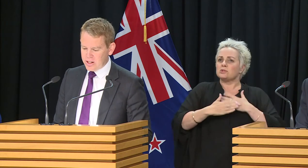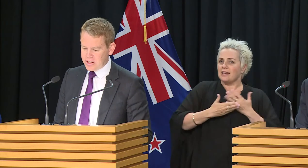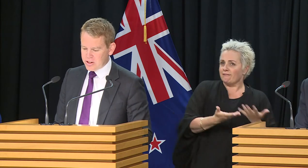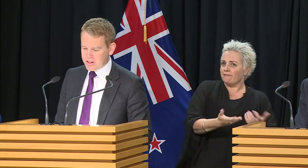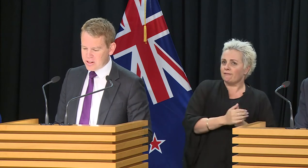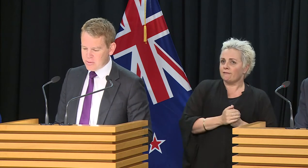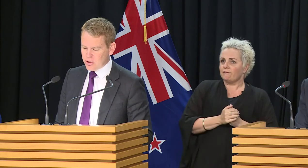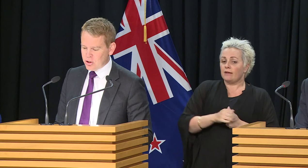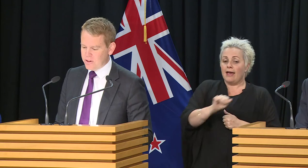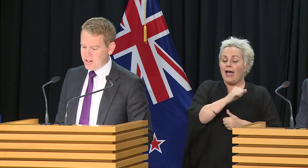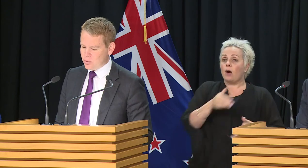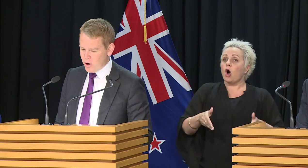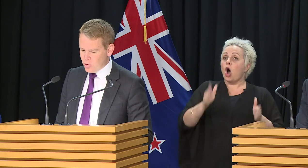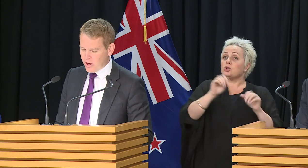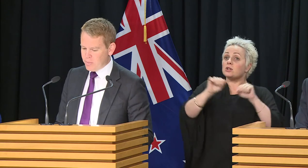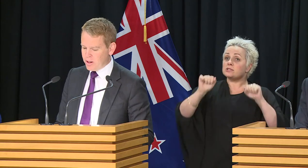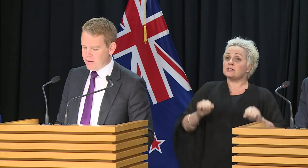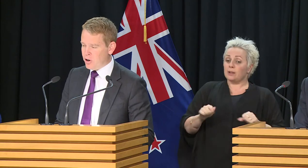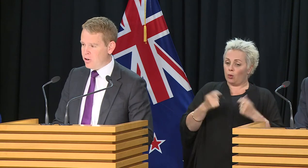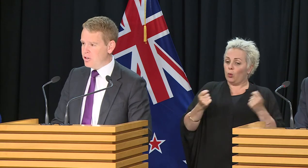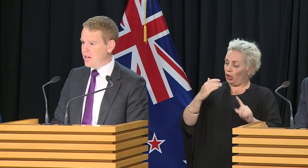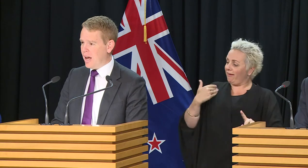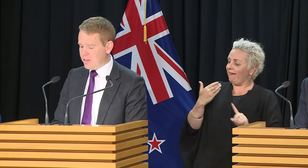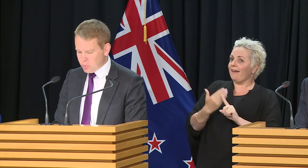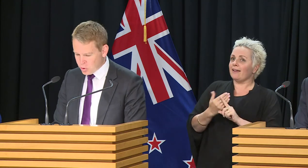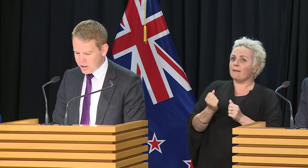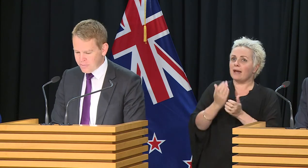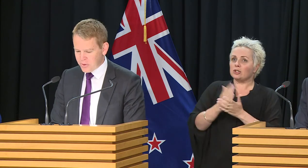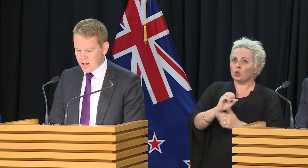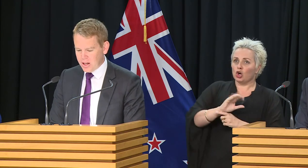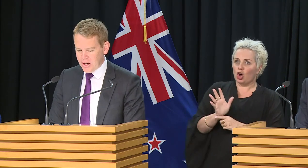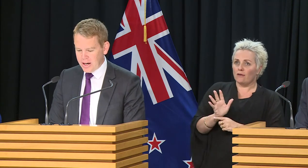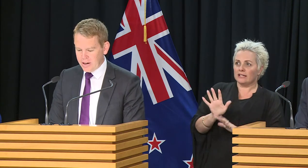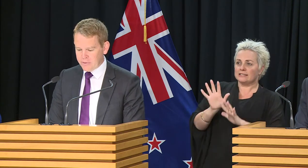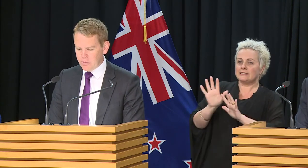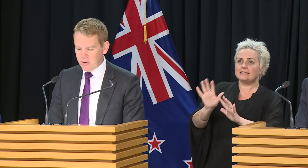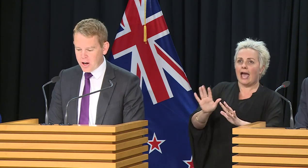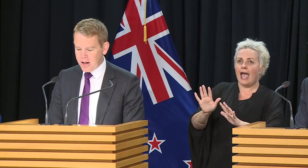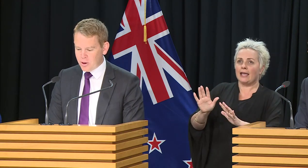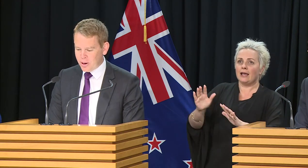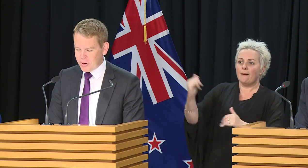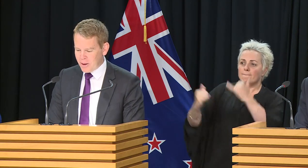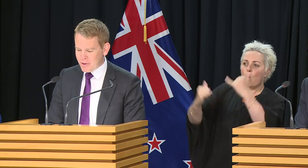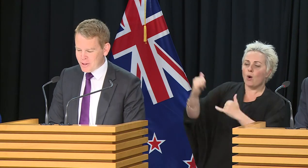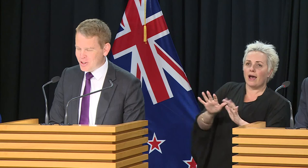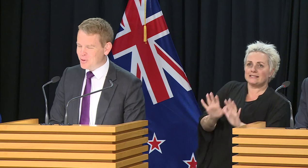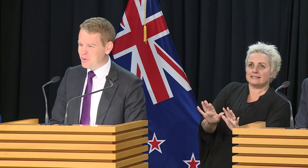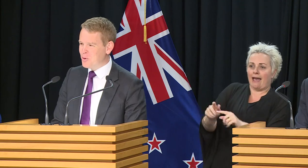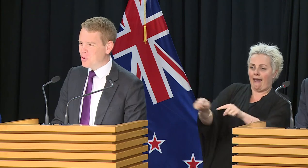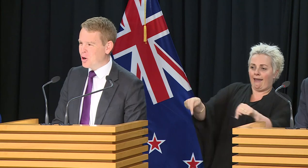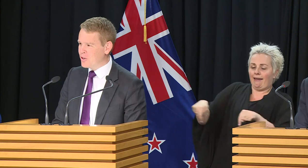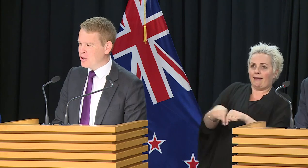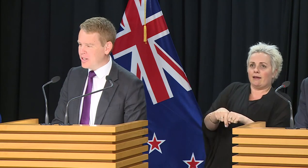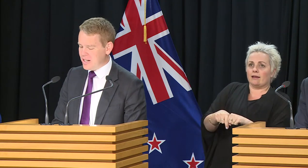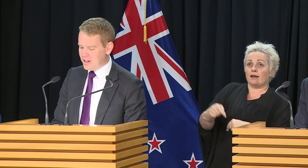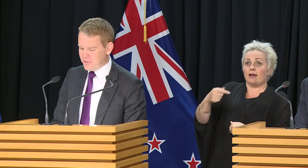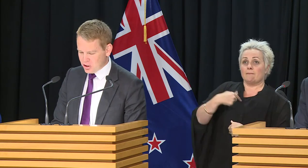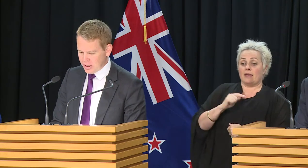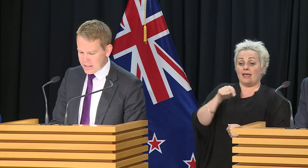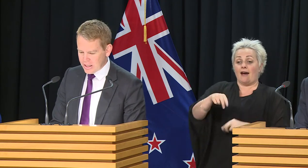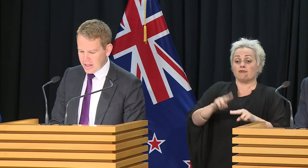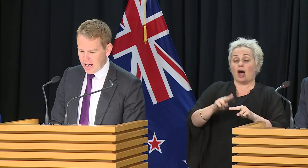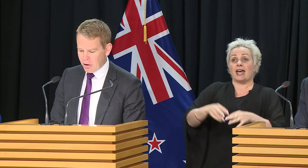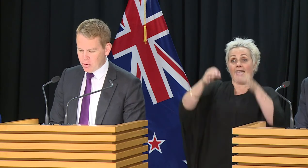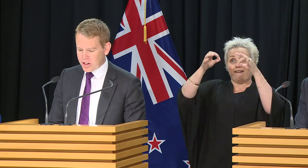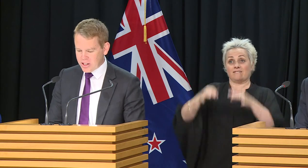managed isolation system is serving us well, keeping the virus at the border. And from Friday, when I become the Minister for COVID-19